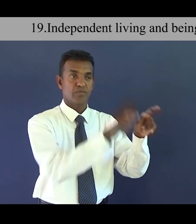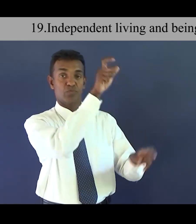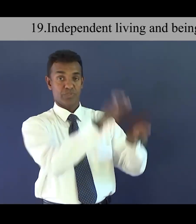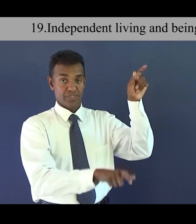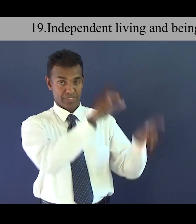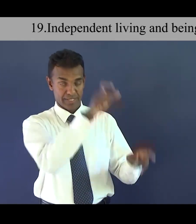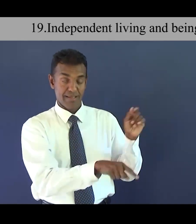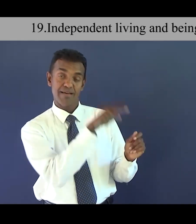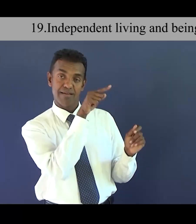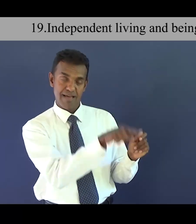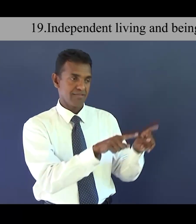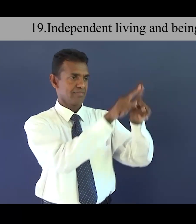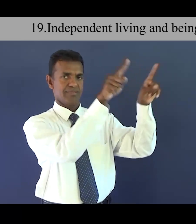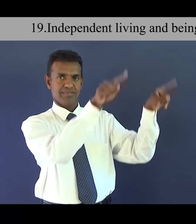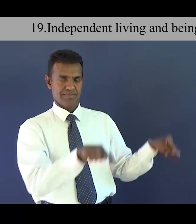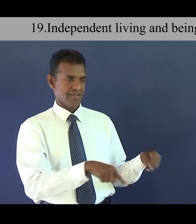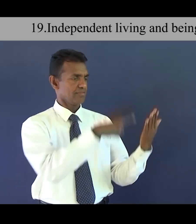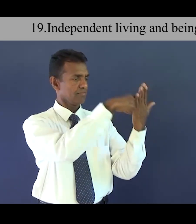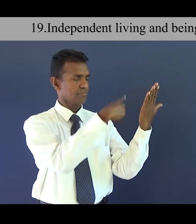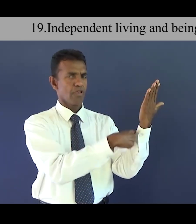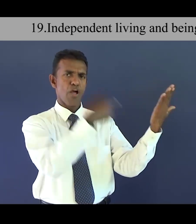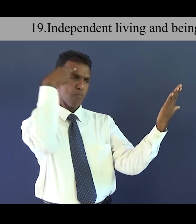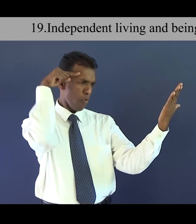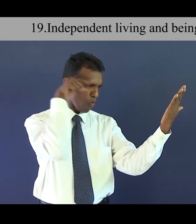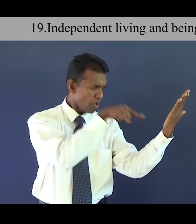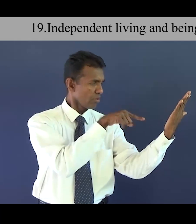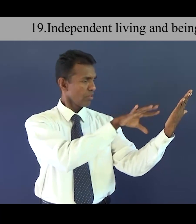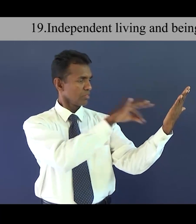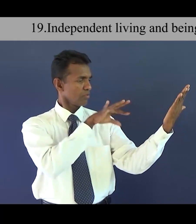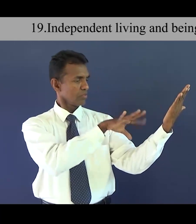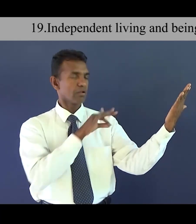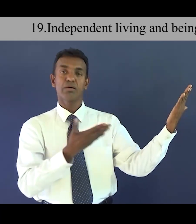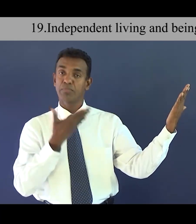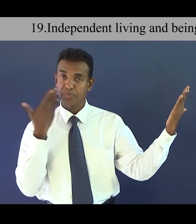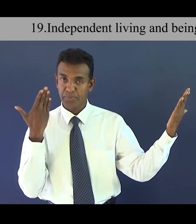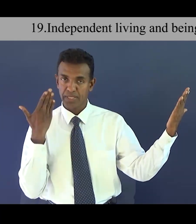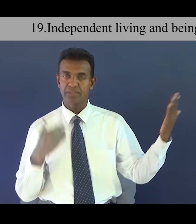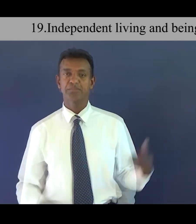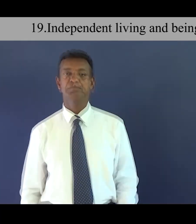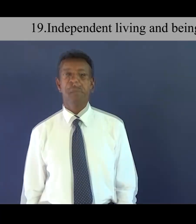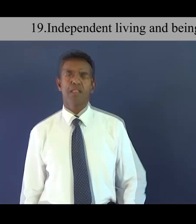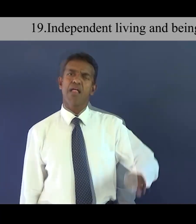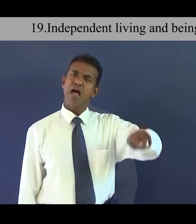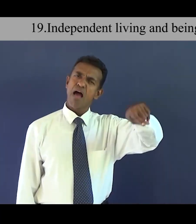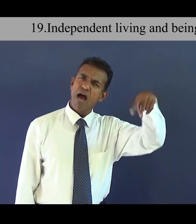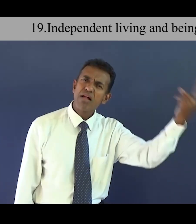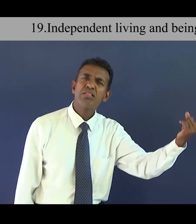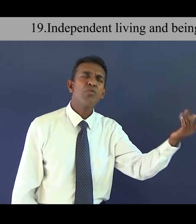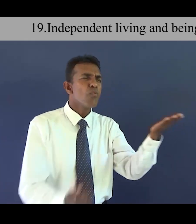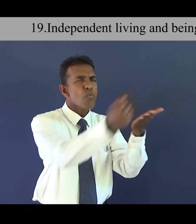where they live the same as everyone else, and not to live in a